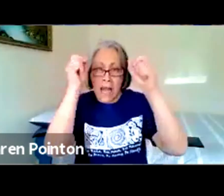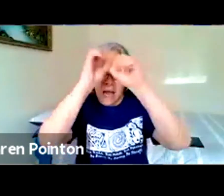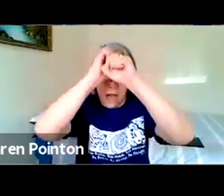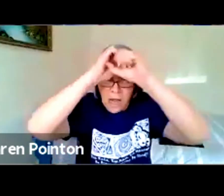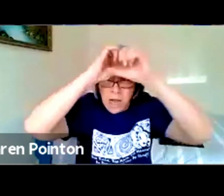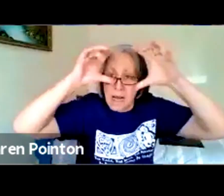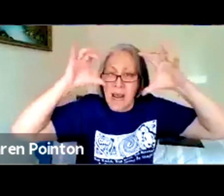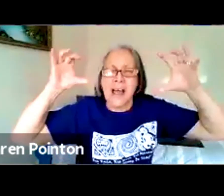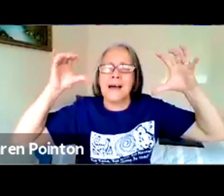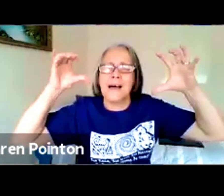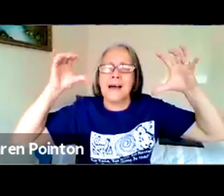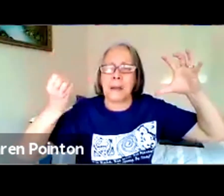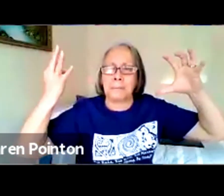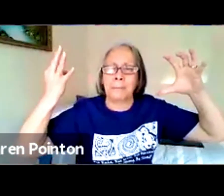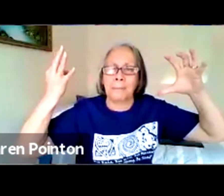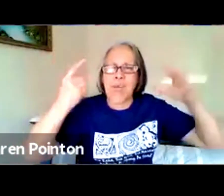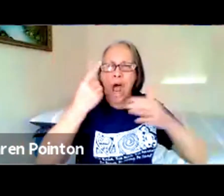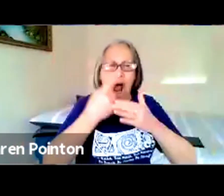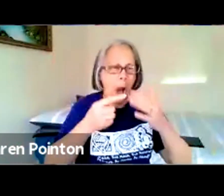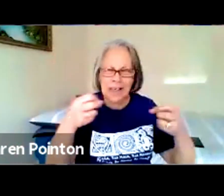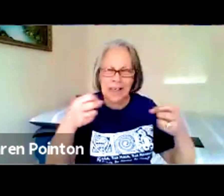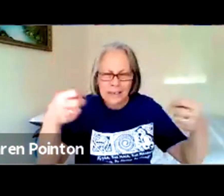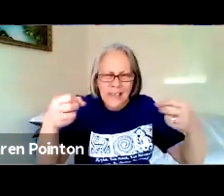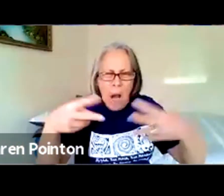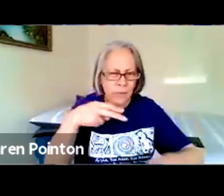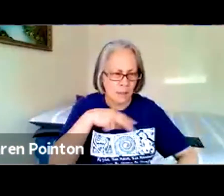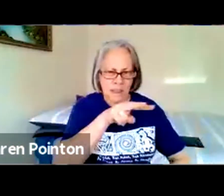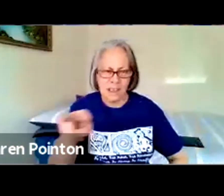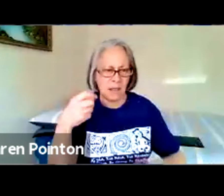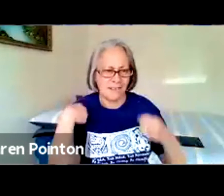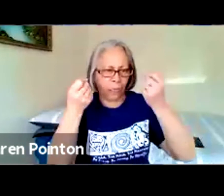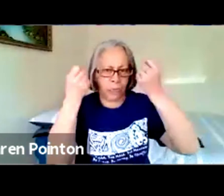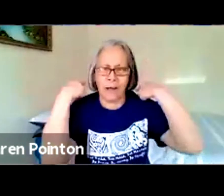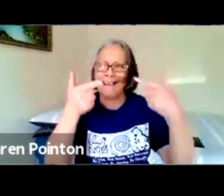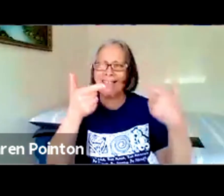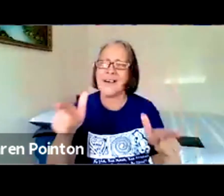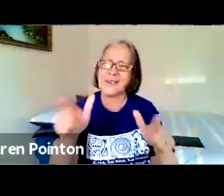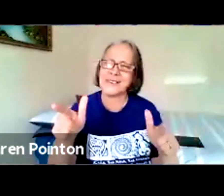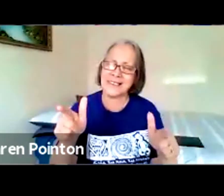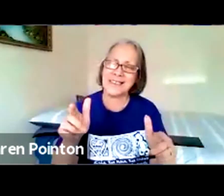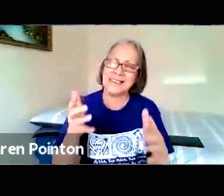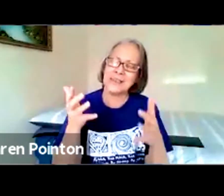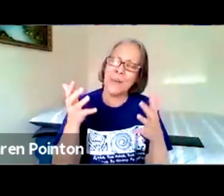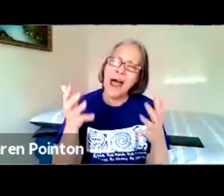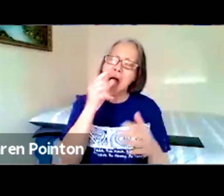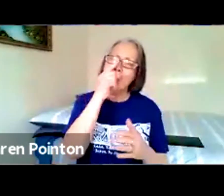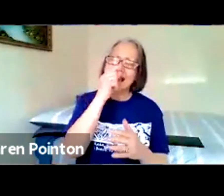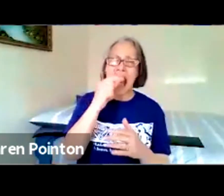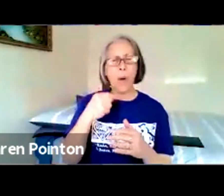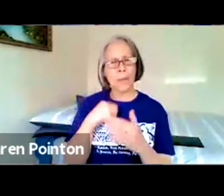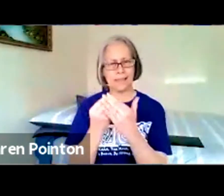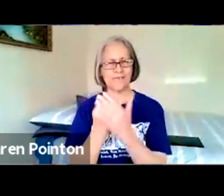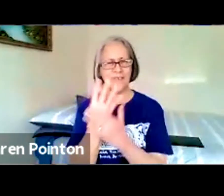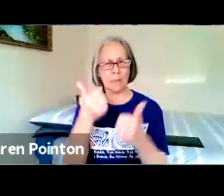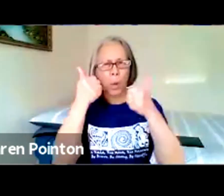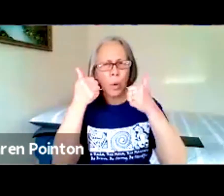okay, but do they really understand the bigger picture of things? Or, and they rely on subtitles, which means, if you